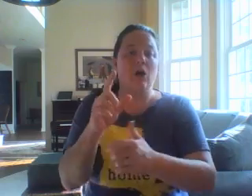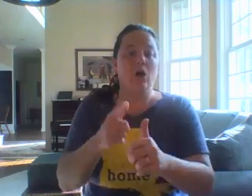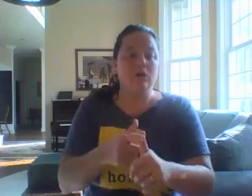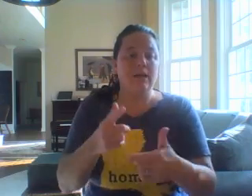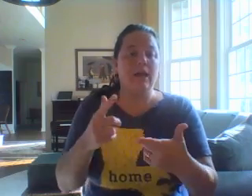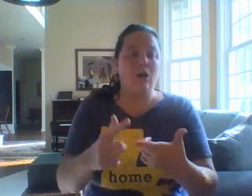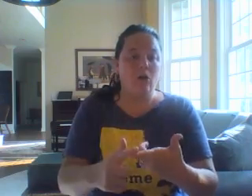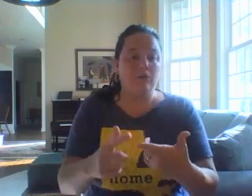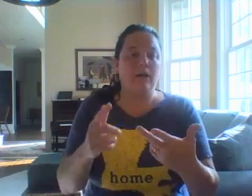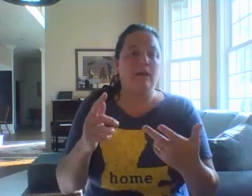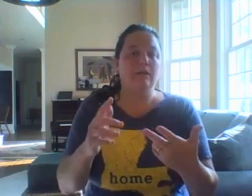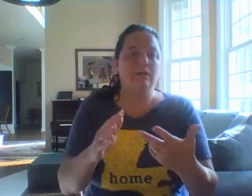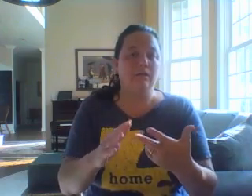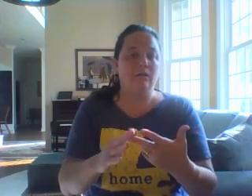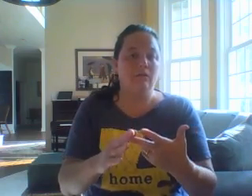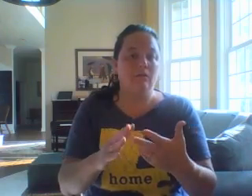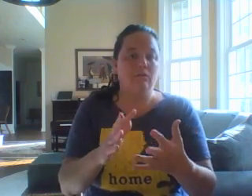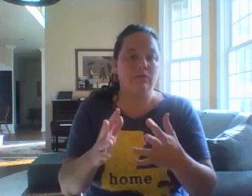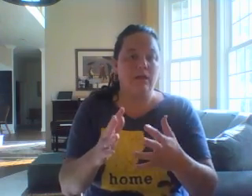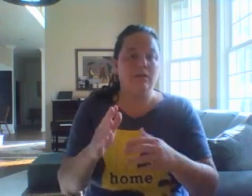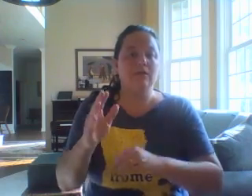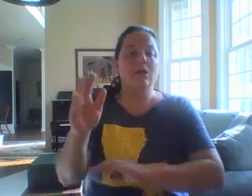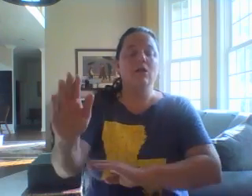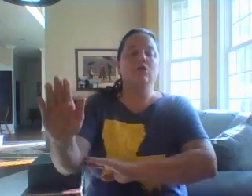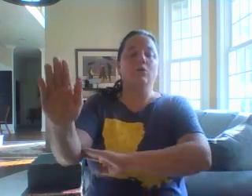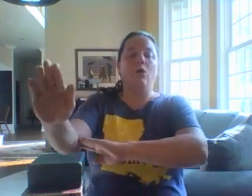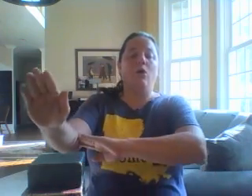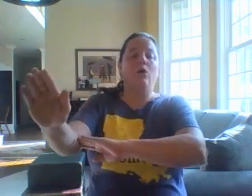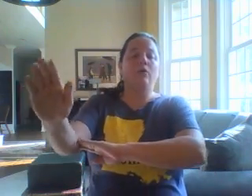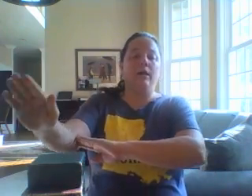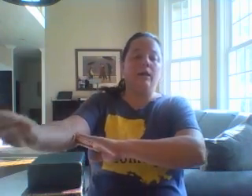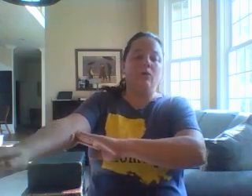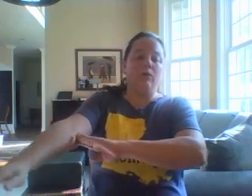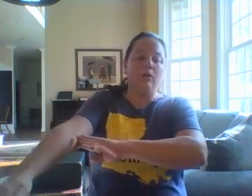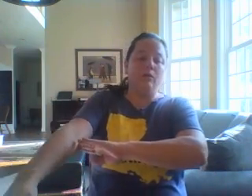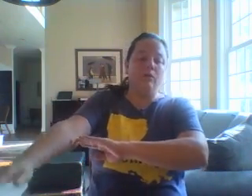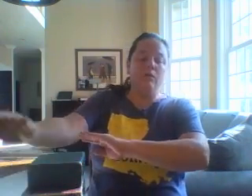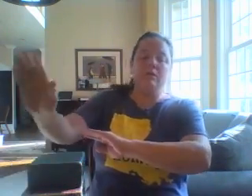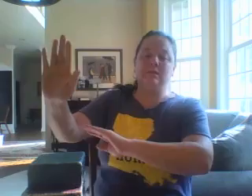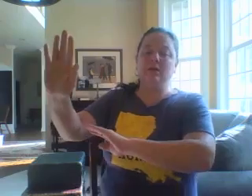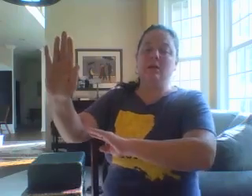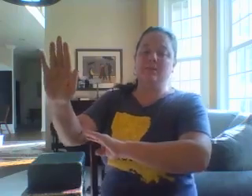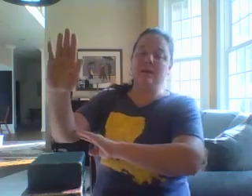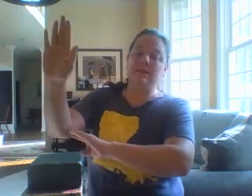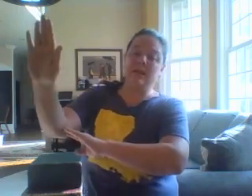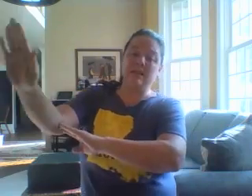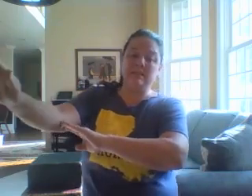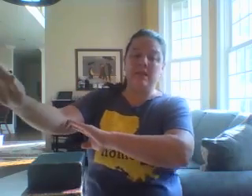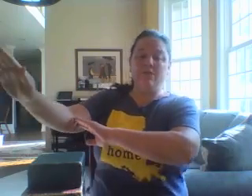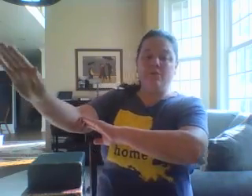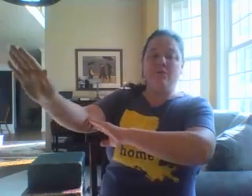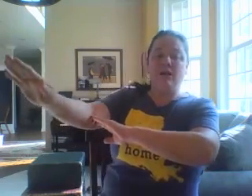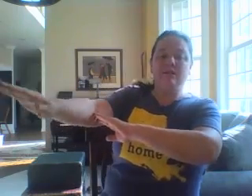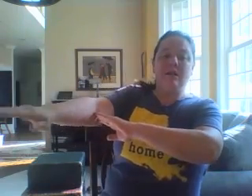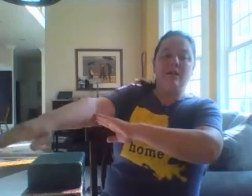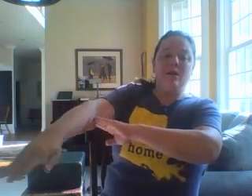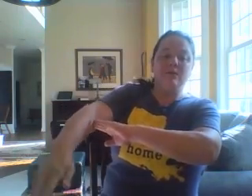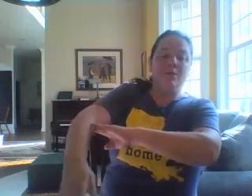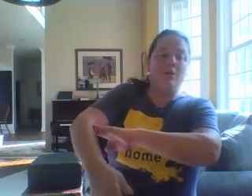all day, all night signs. So all night, the sun is basically has set over the horizon, and now it's coming